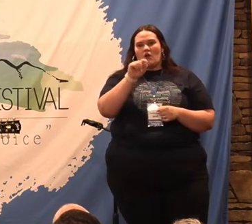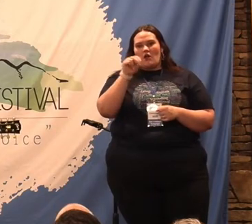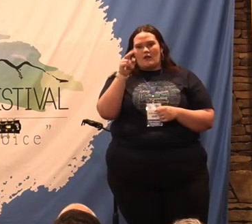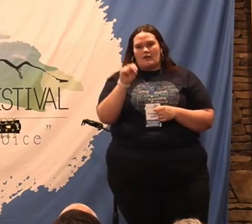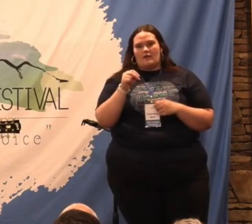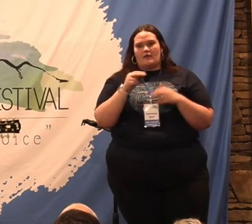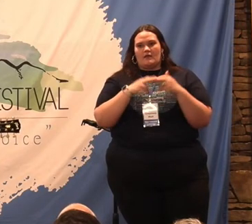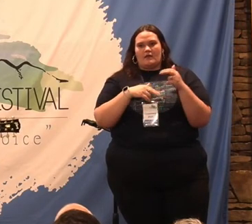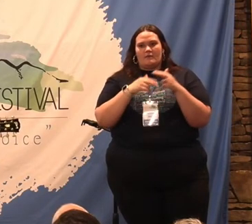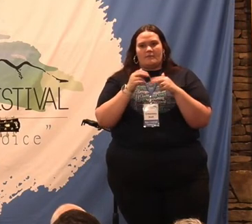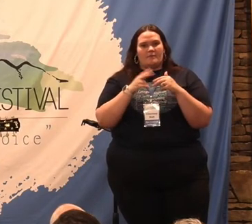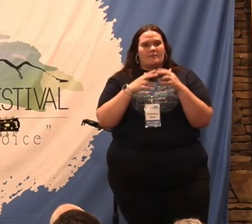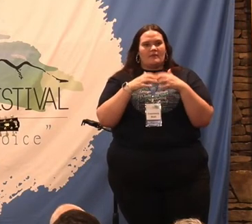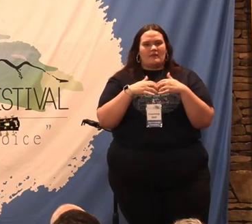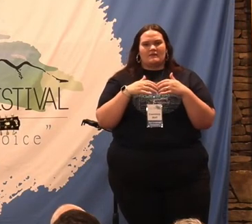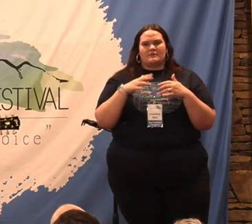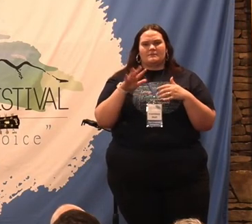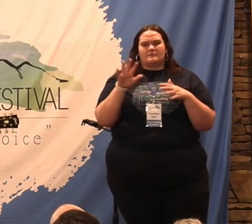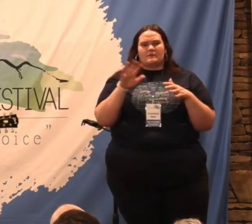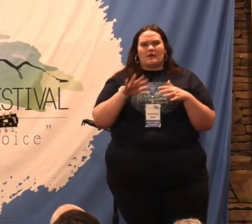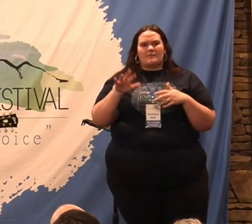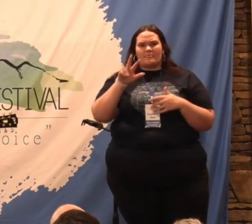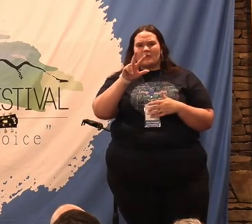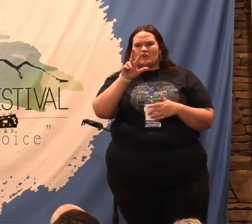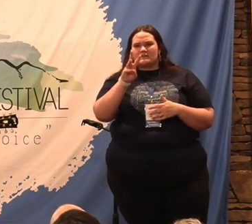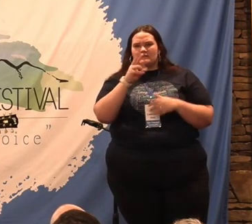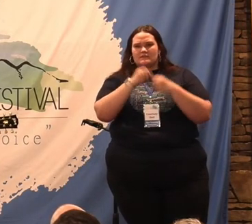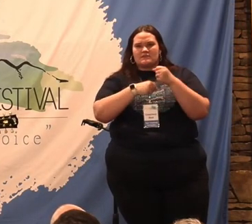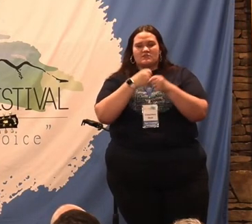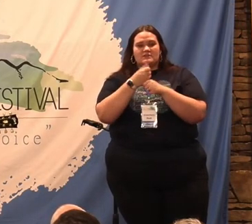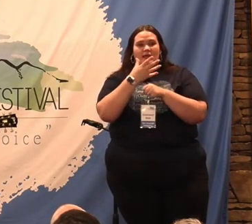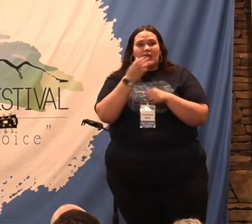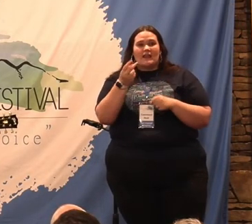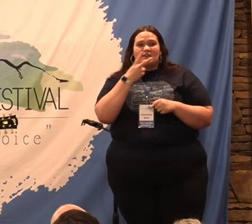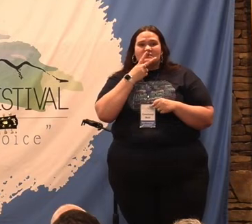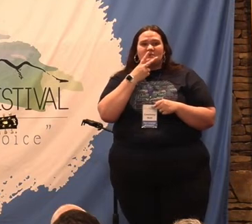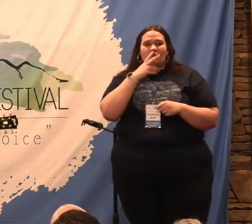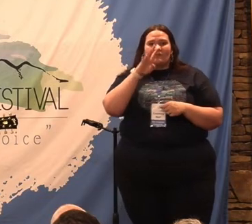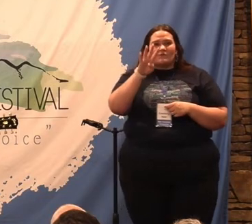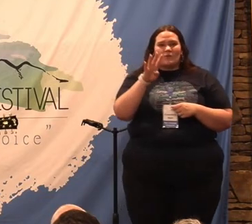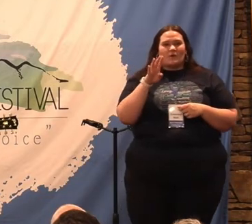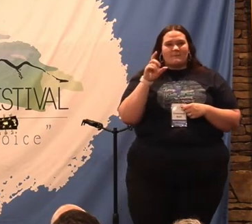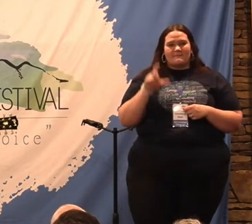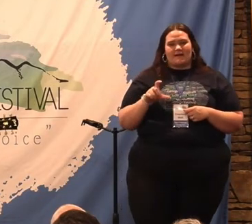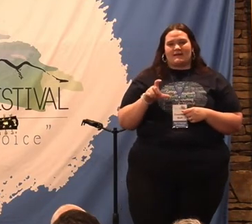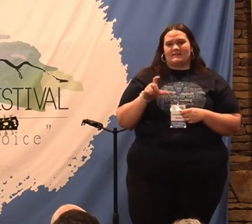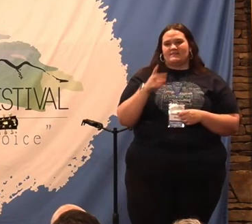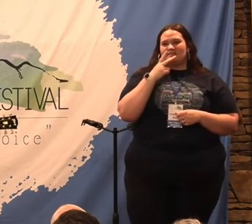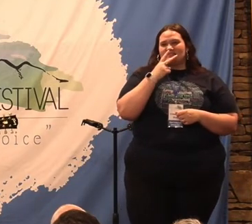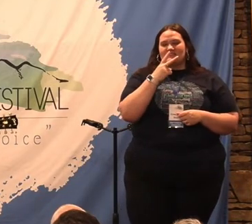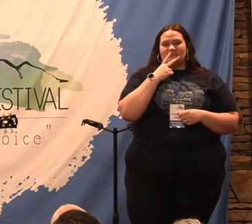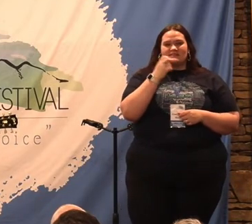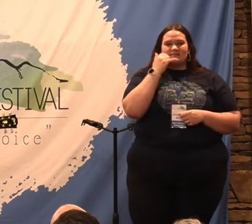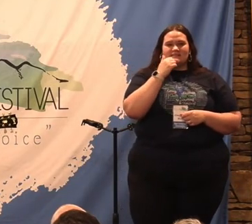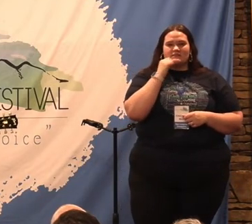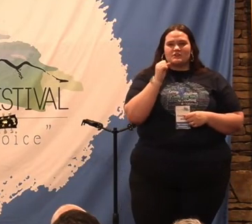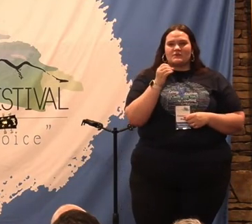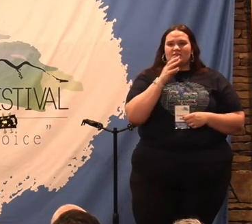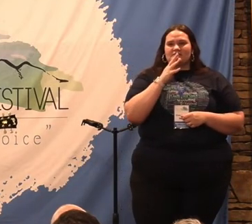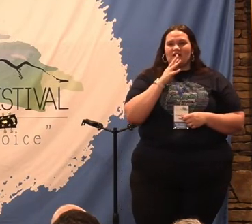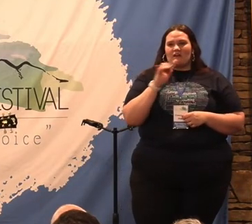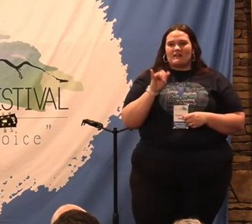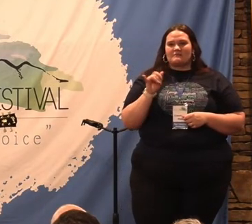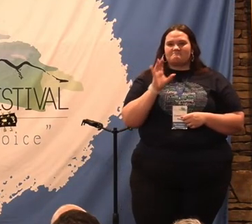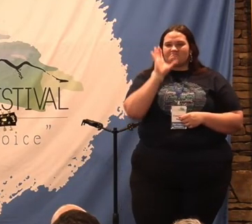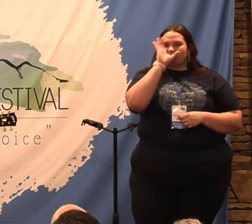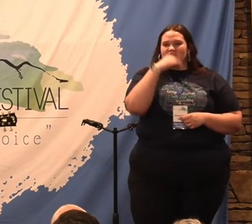years. And he smoked 4 packs of cool regular cigarettes a day. So he talked like this most